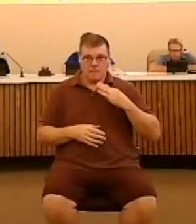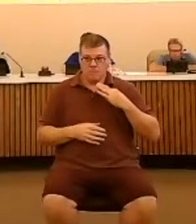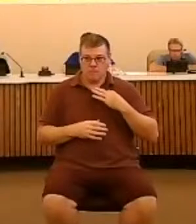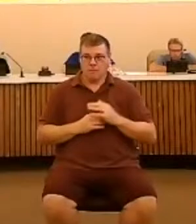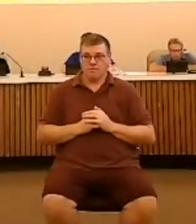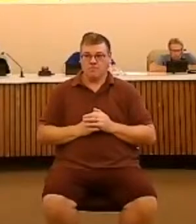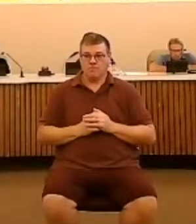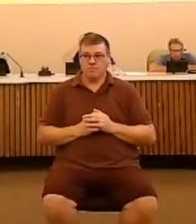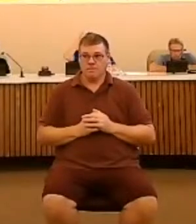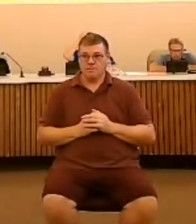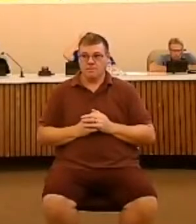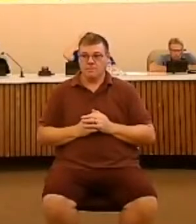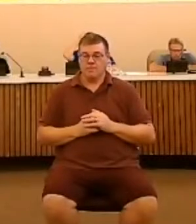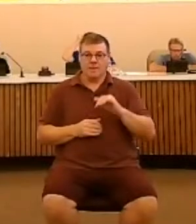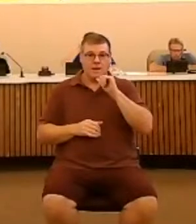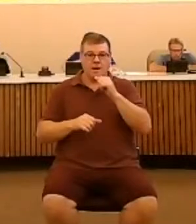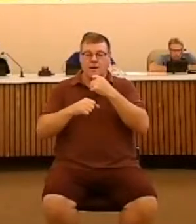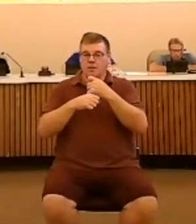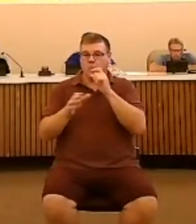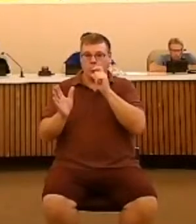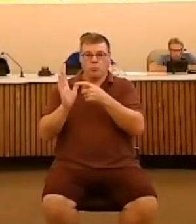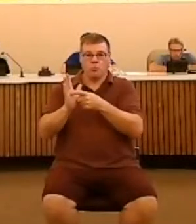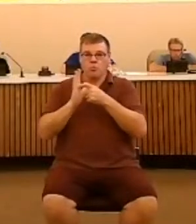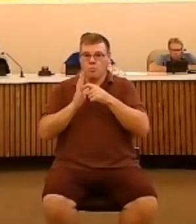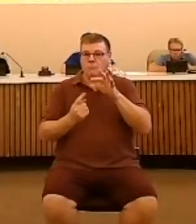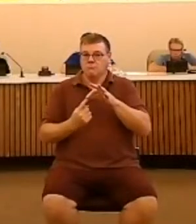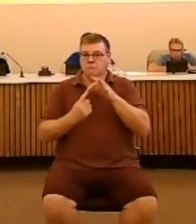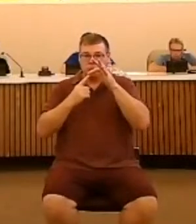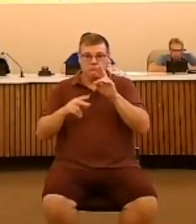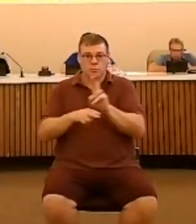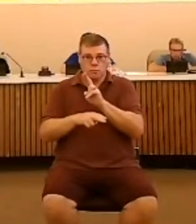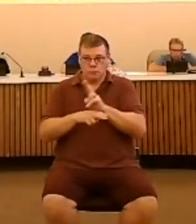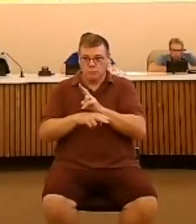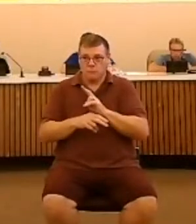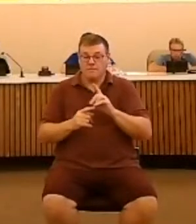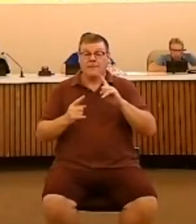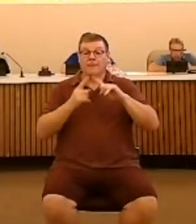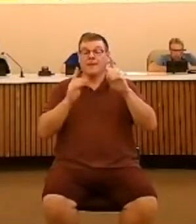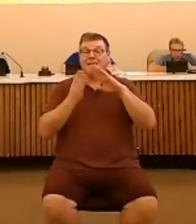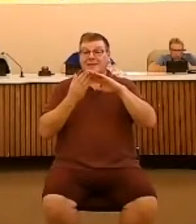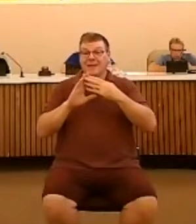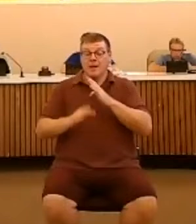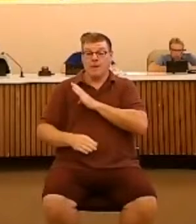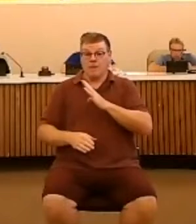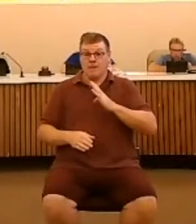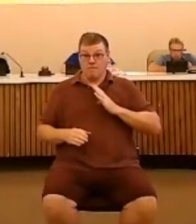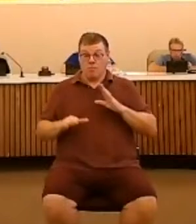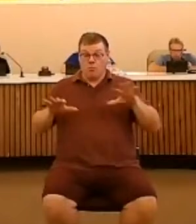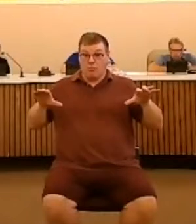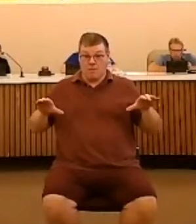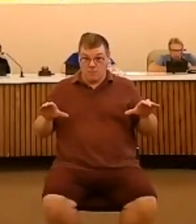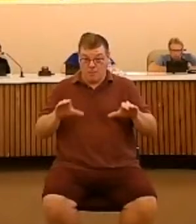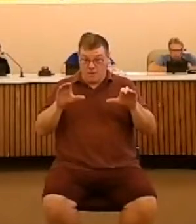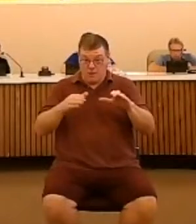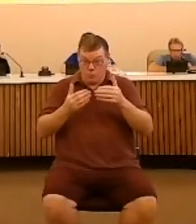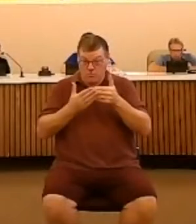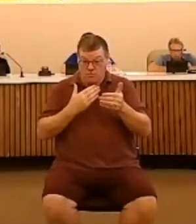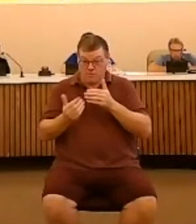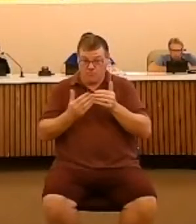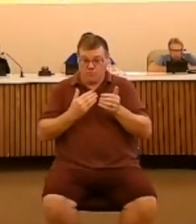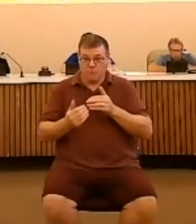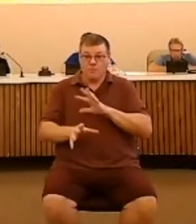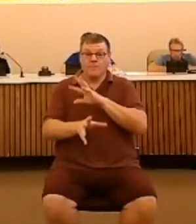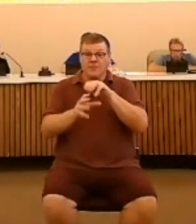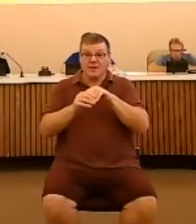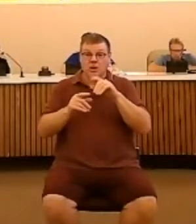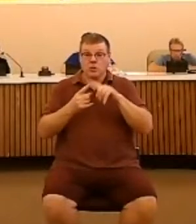application. They don't require a special use permit. The town board's actions will be, however, in addition